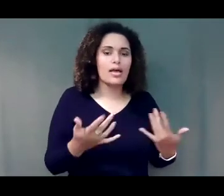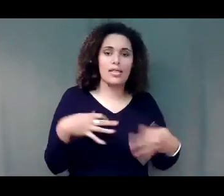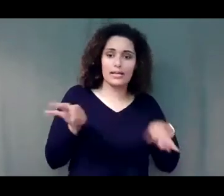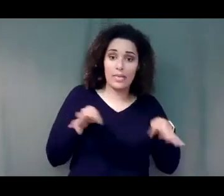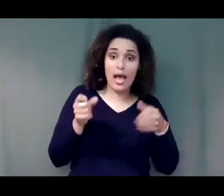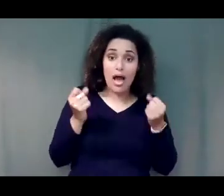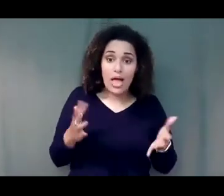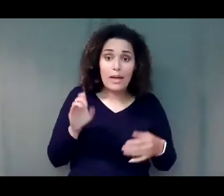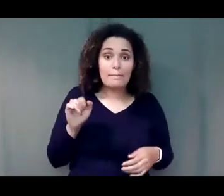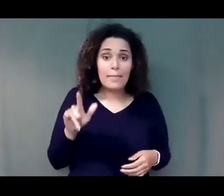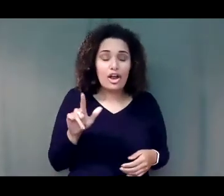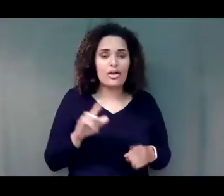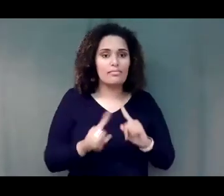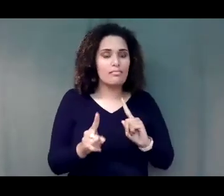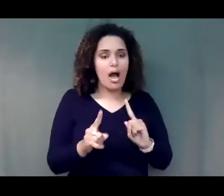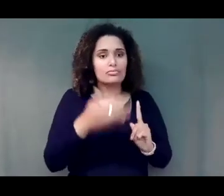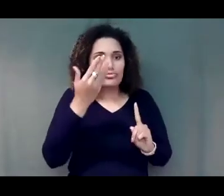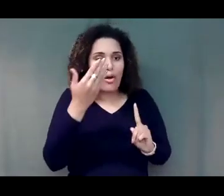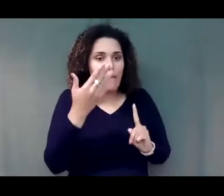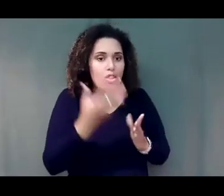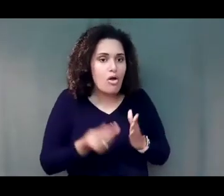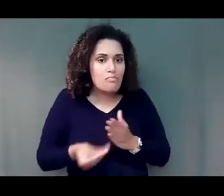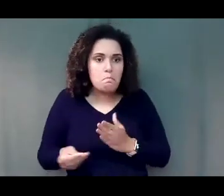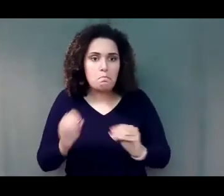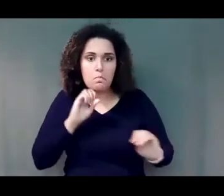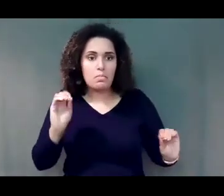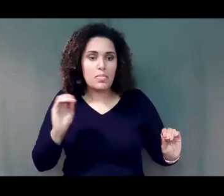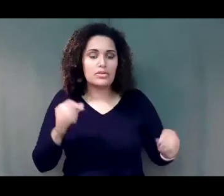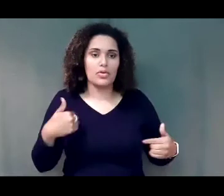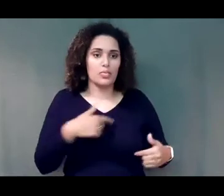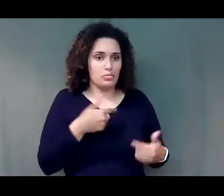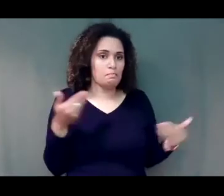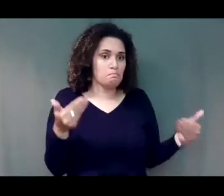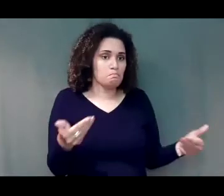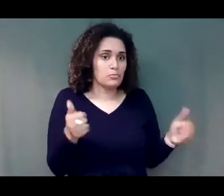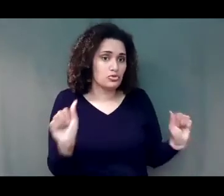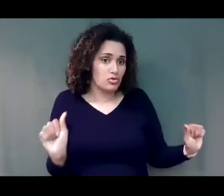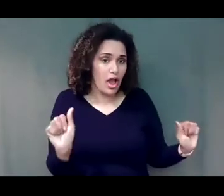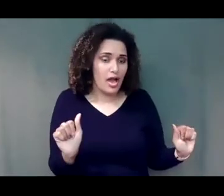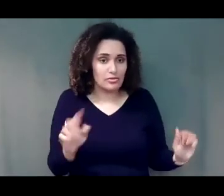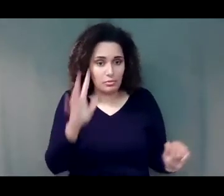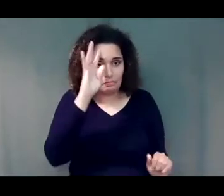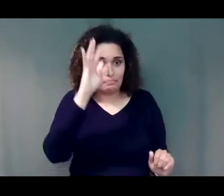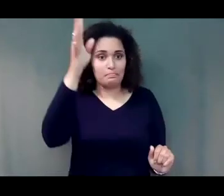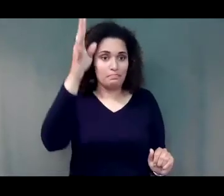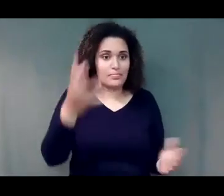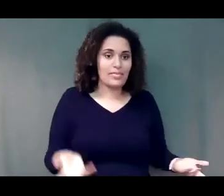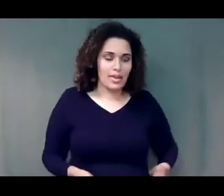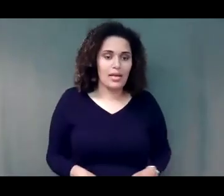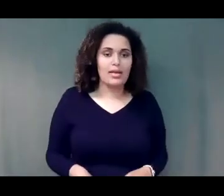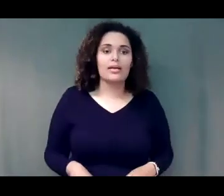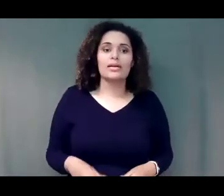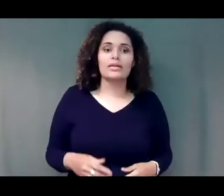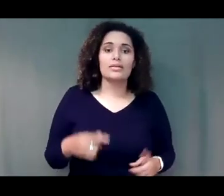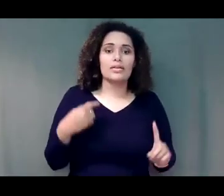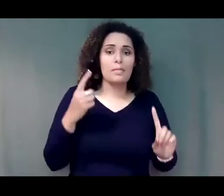not really losing those aromas. So we started trying it, and that's where this came from, Where and, the and idea came to from, the right. point where